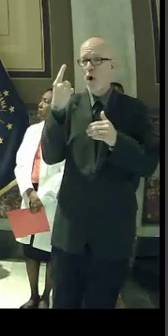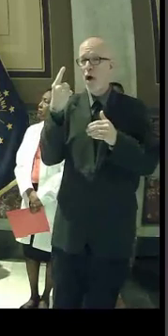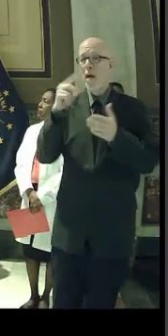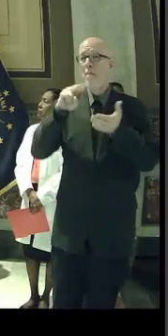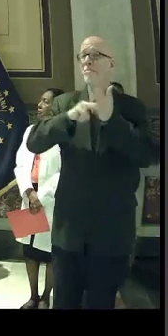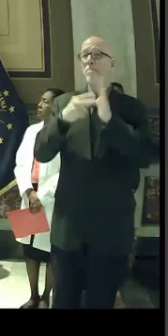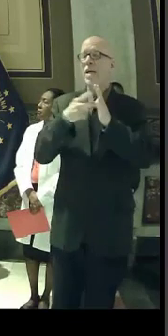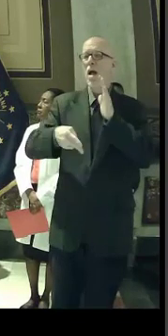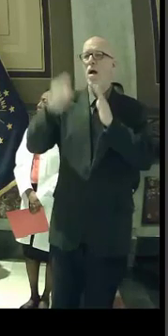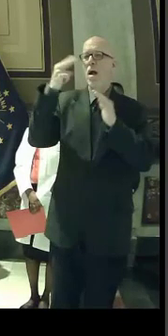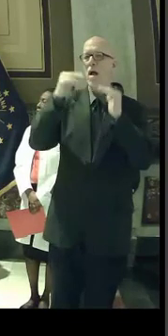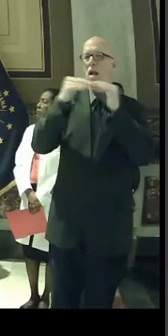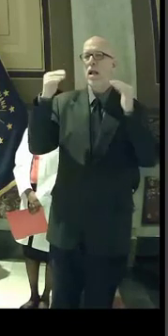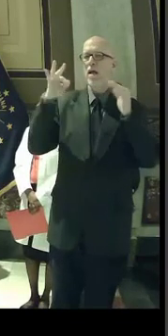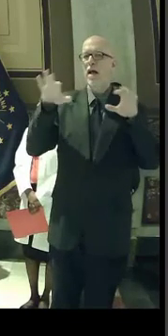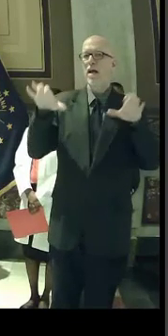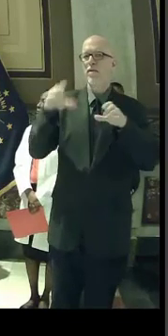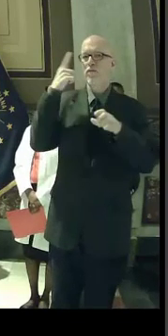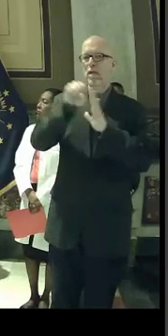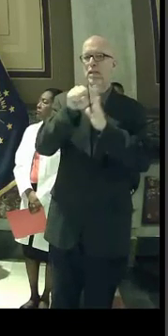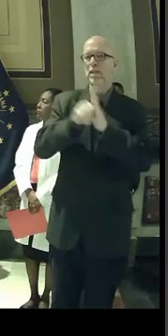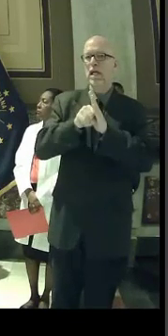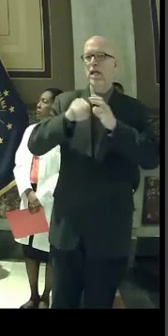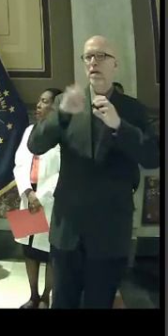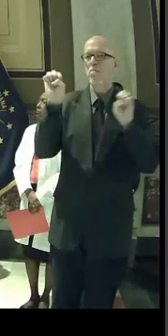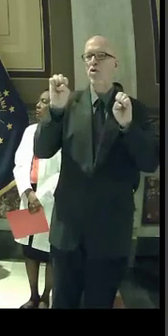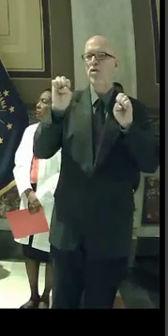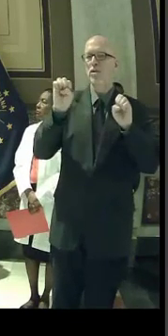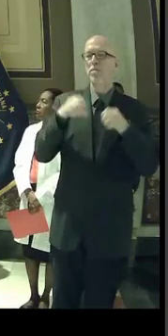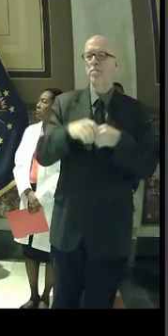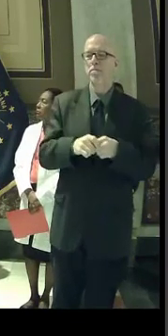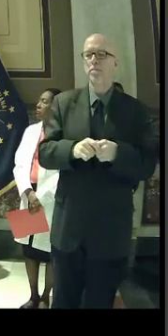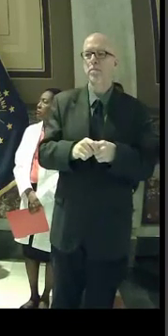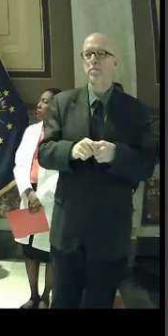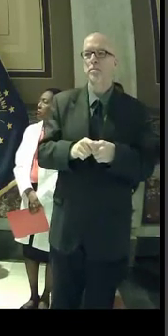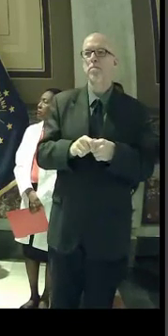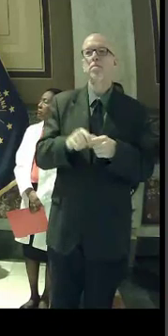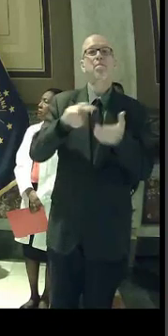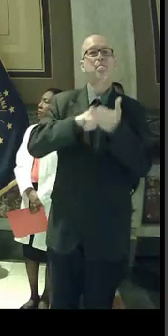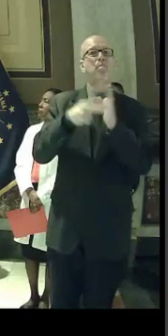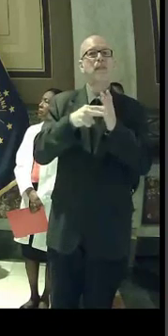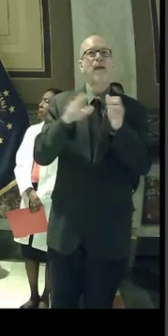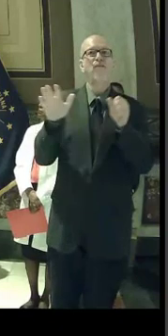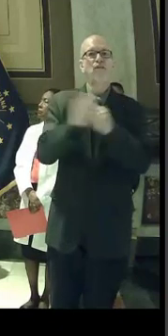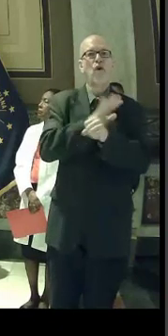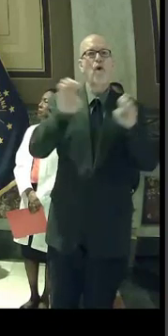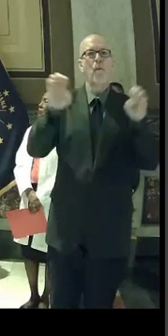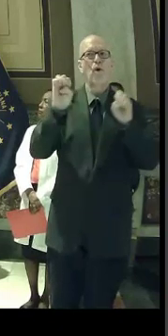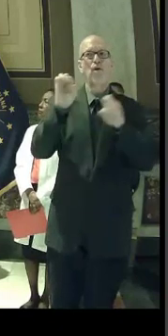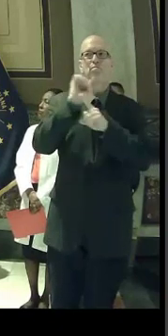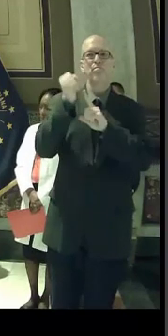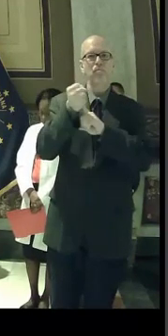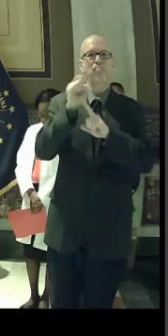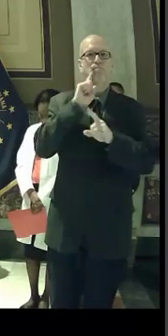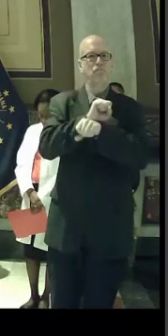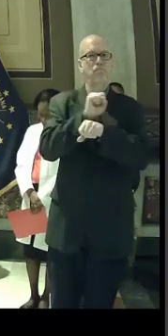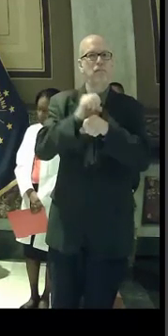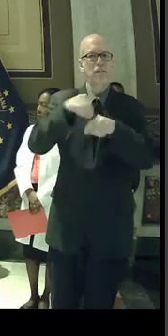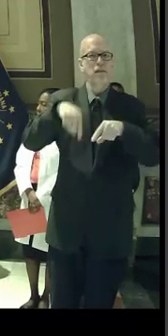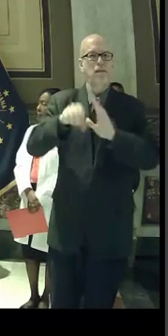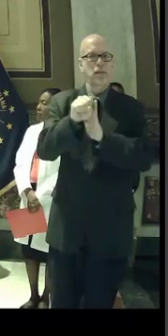denotes the highest level of activation for the State Emergency Operations Center, denoting full emergency conditions exist within the